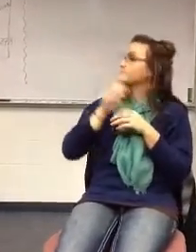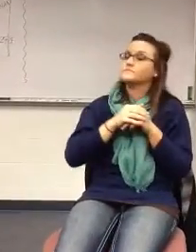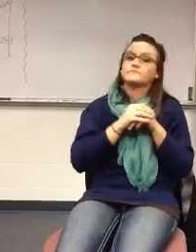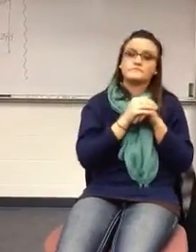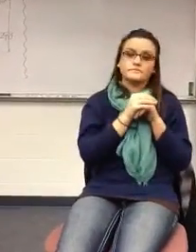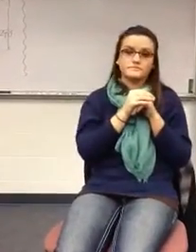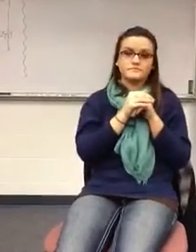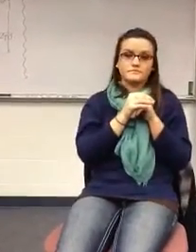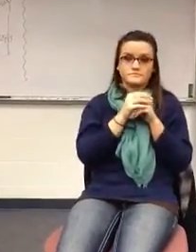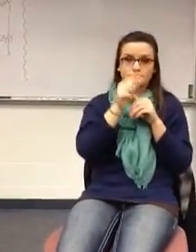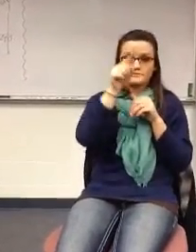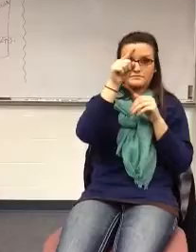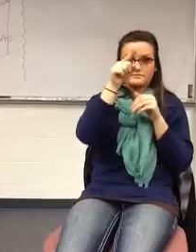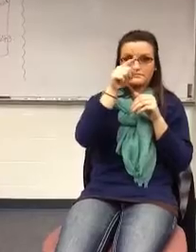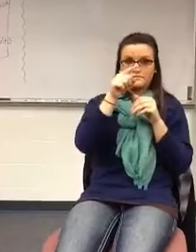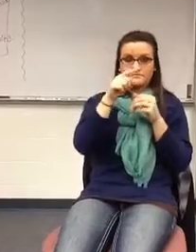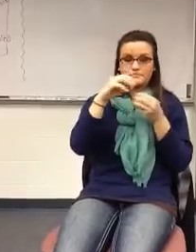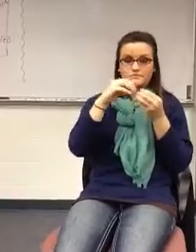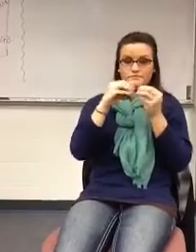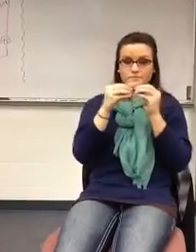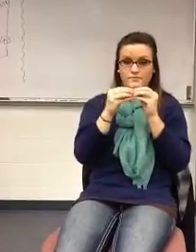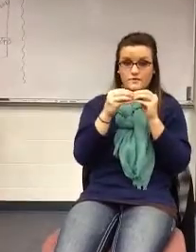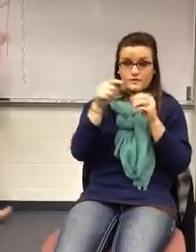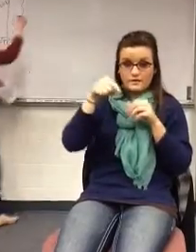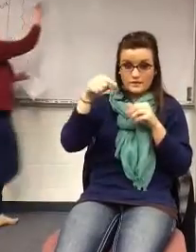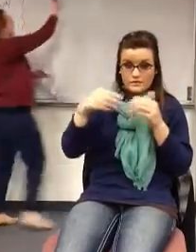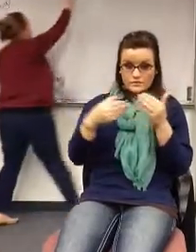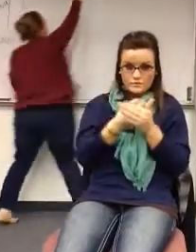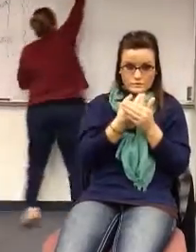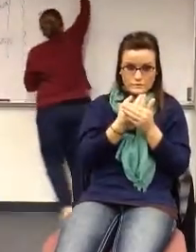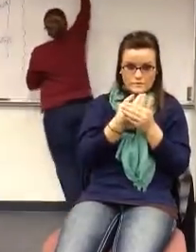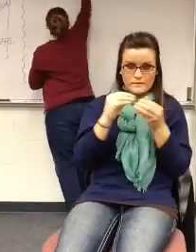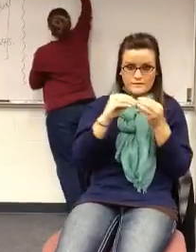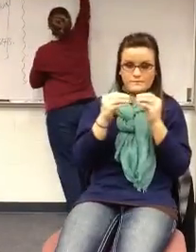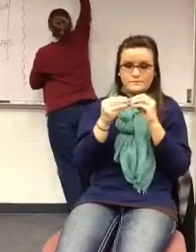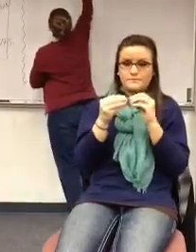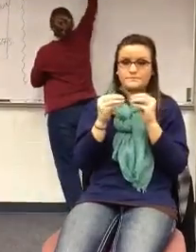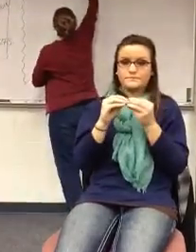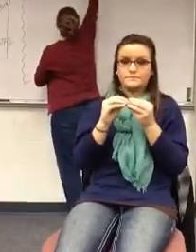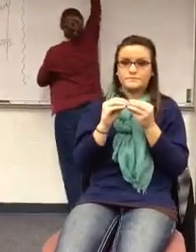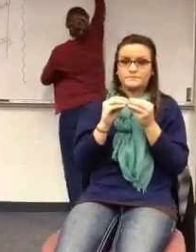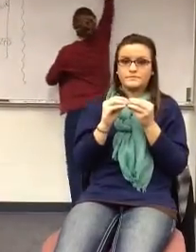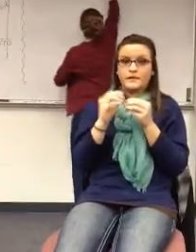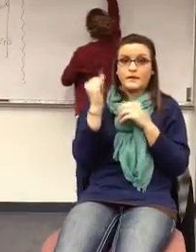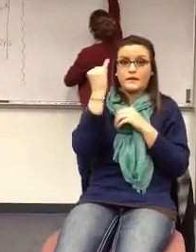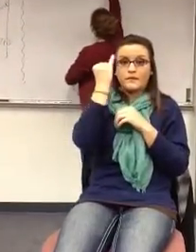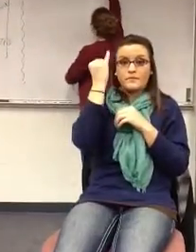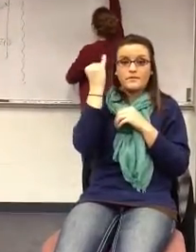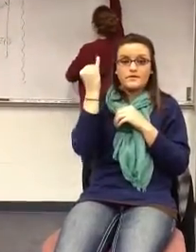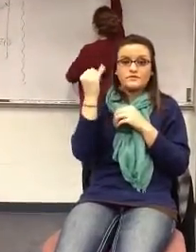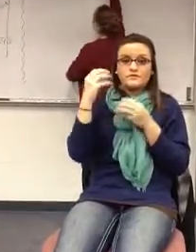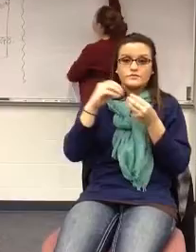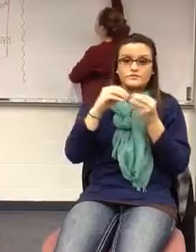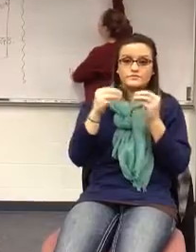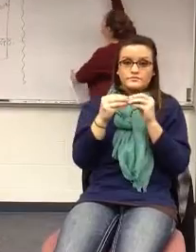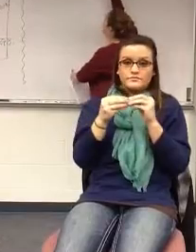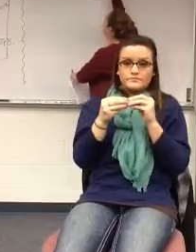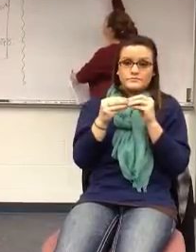An imaginary number. This is new. An imaginary number is when you have a negative